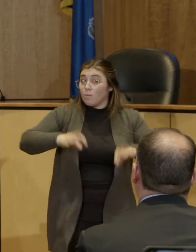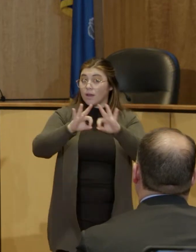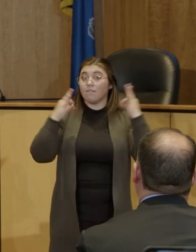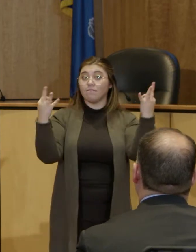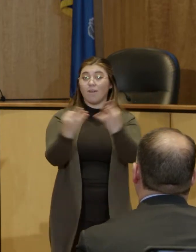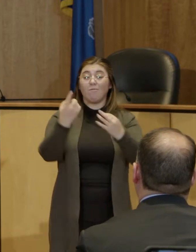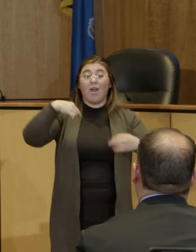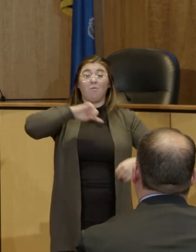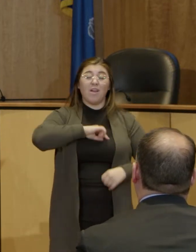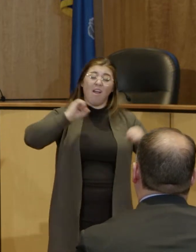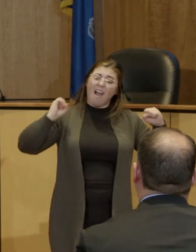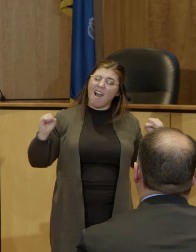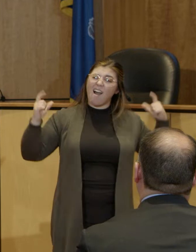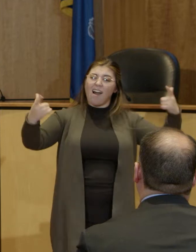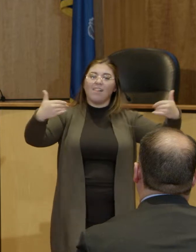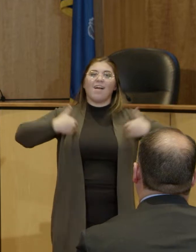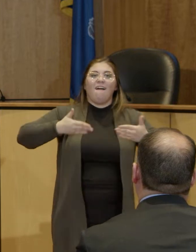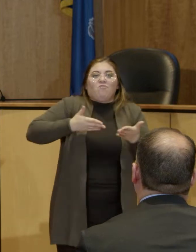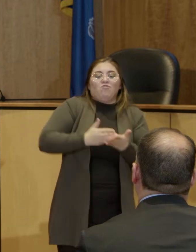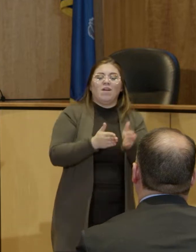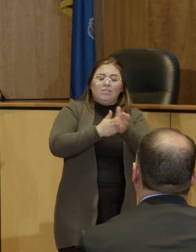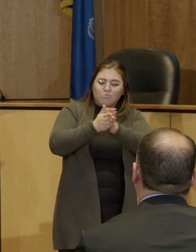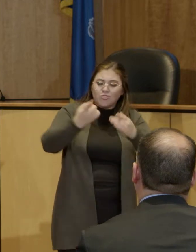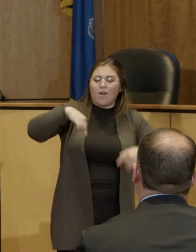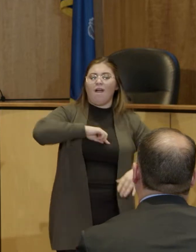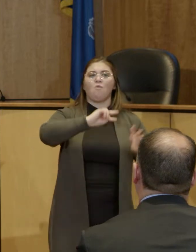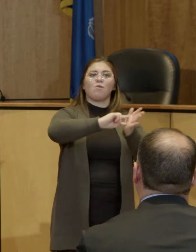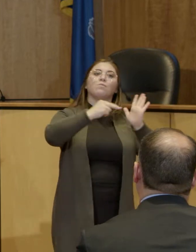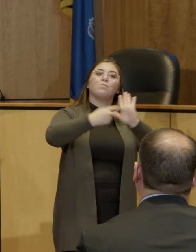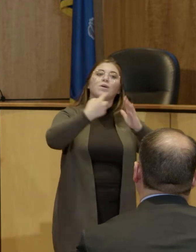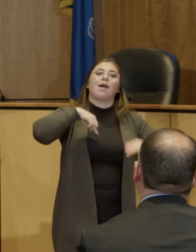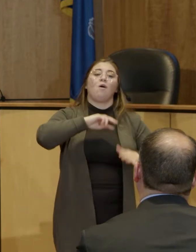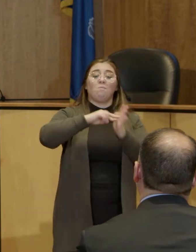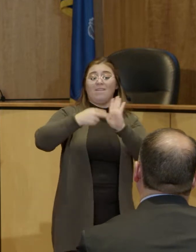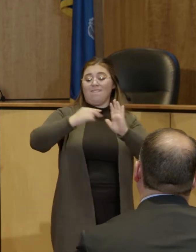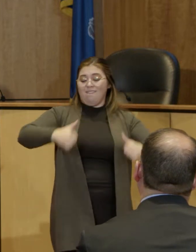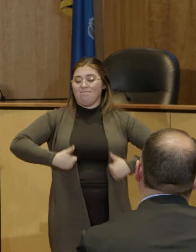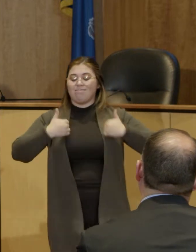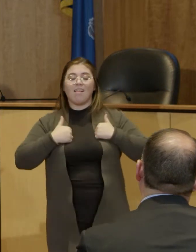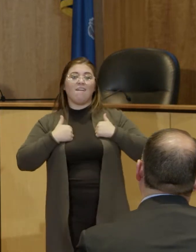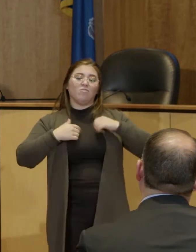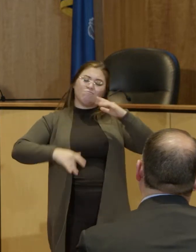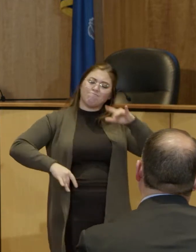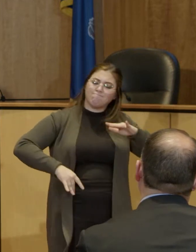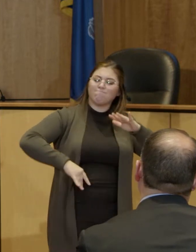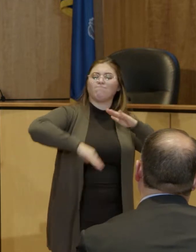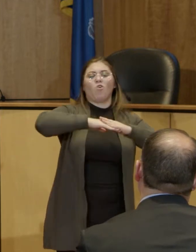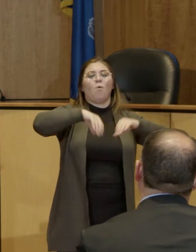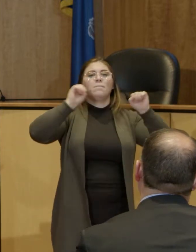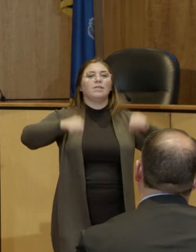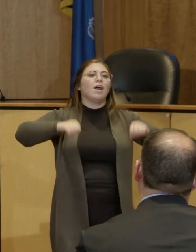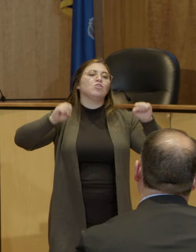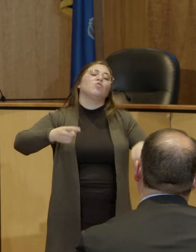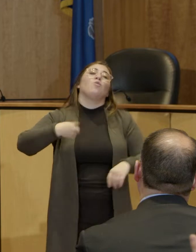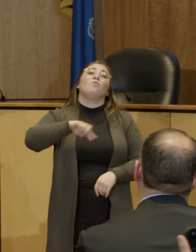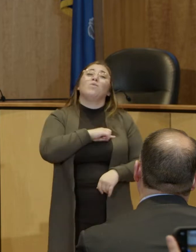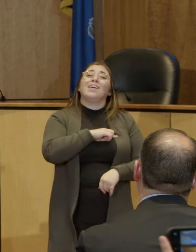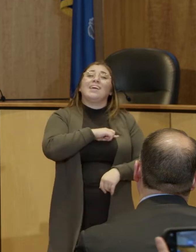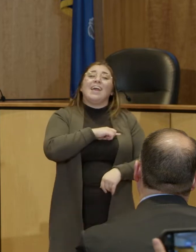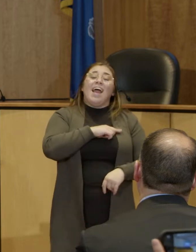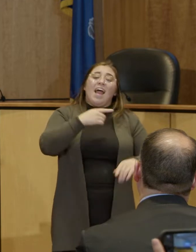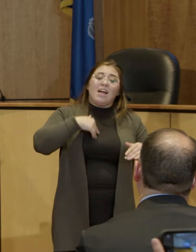and therefore we all have the right to pursue our purpose and meaning in life and to reach our full potential. And